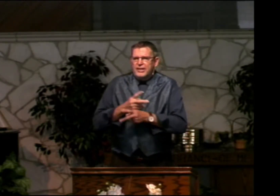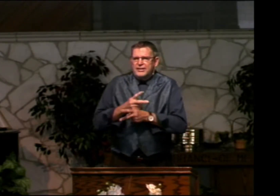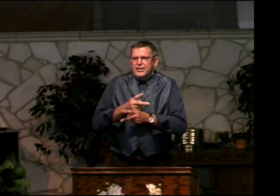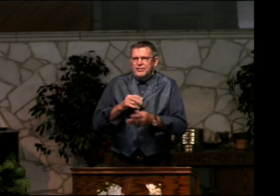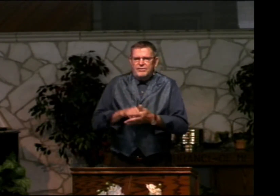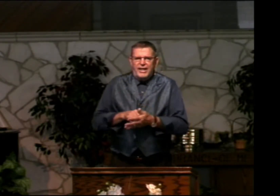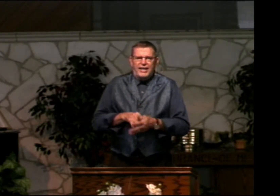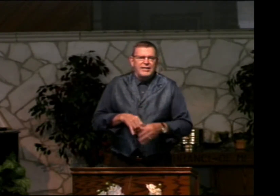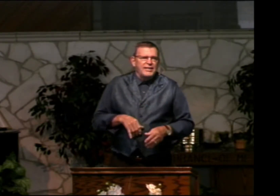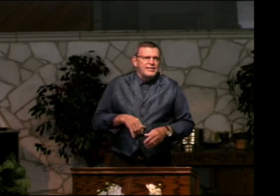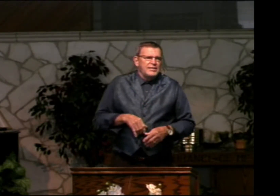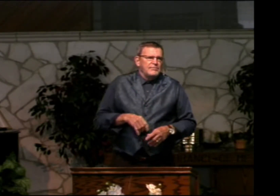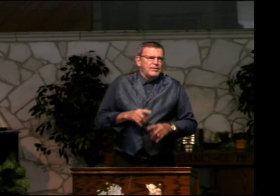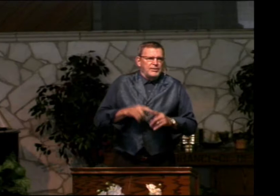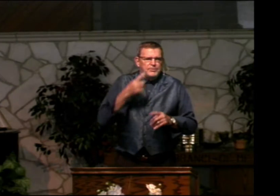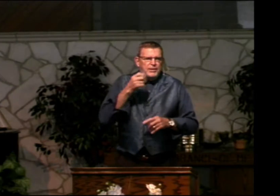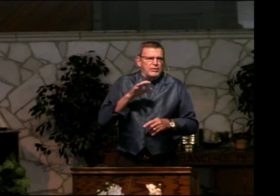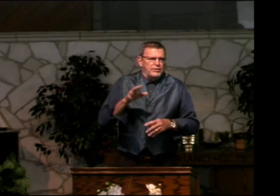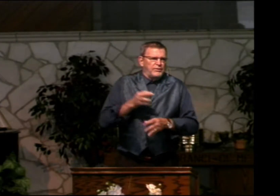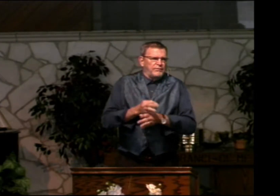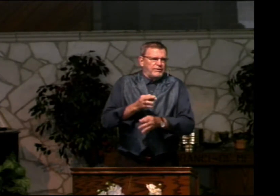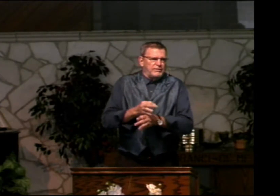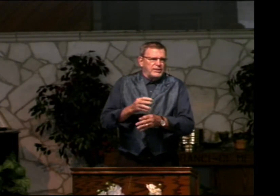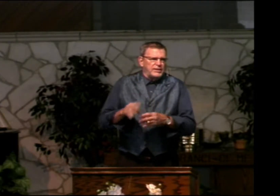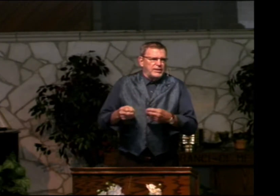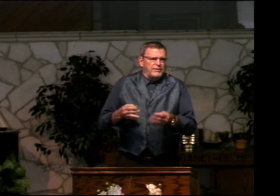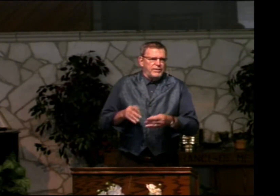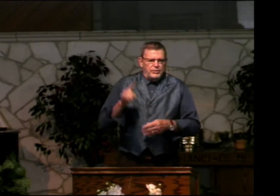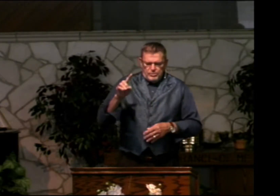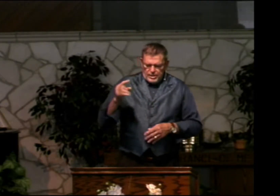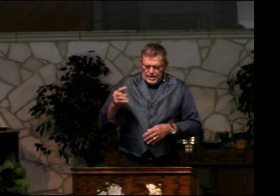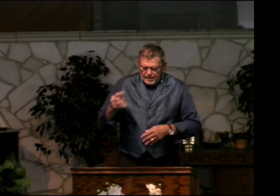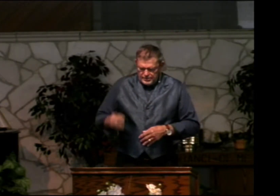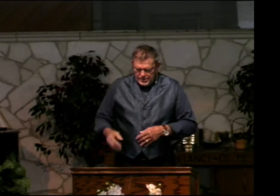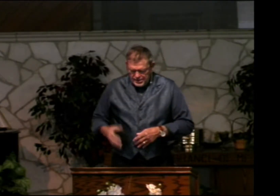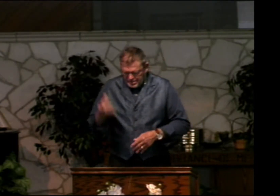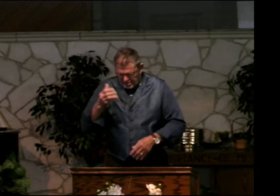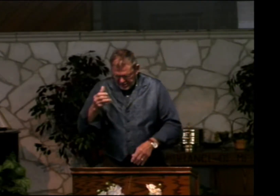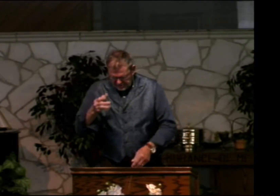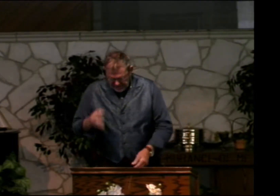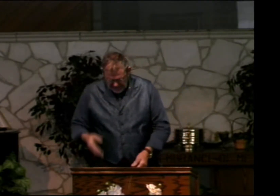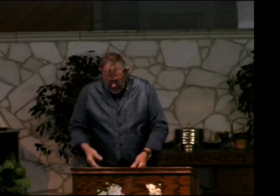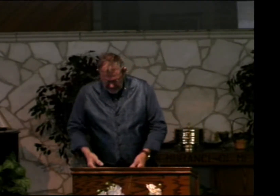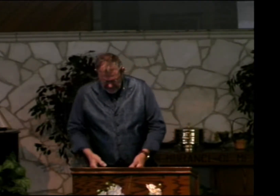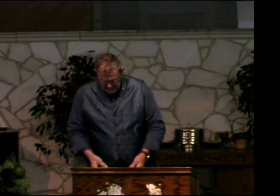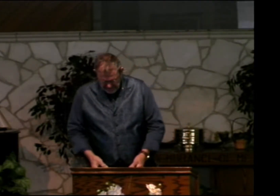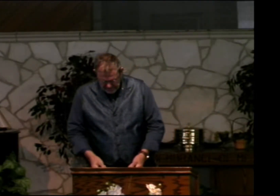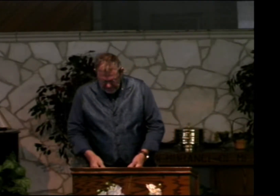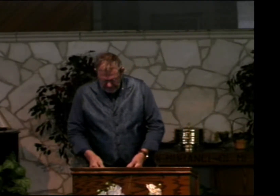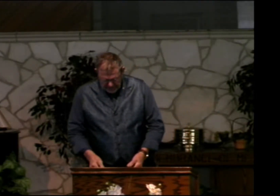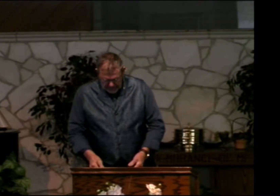church takes care of that. But it's because of your faithfulness in giving your $1. Awesome, God.